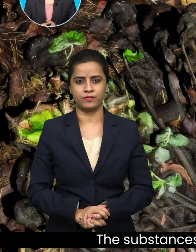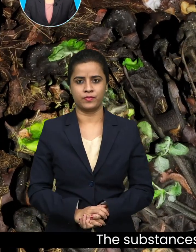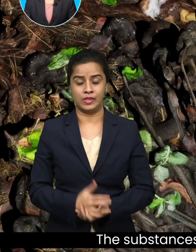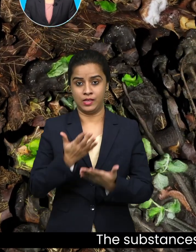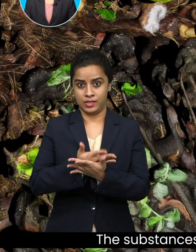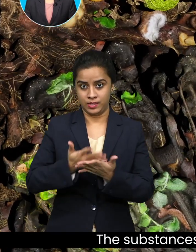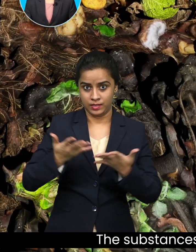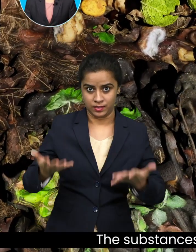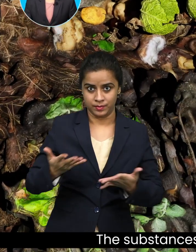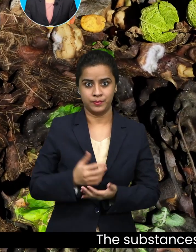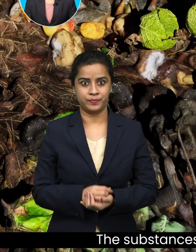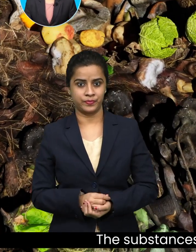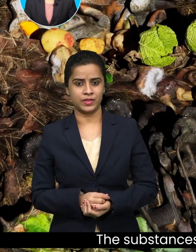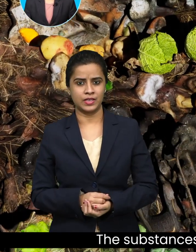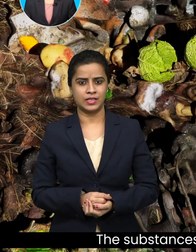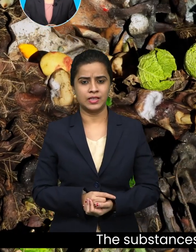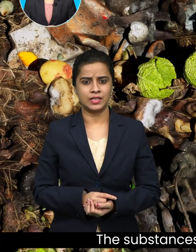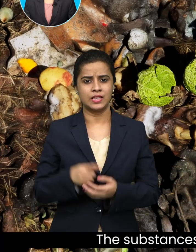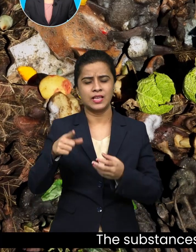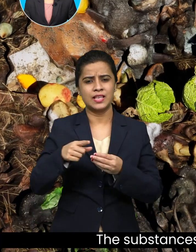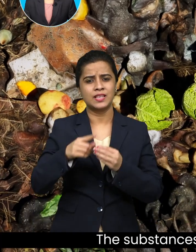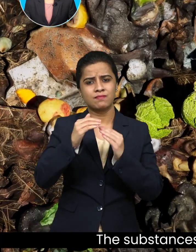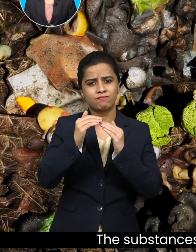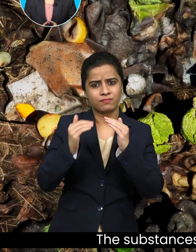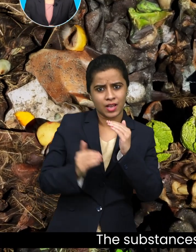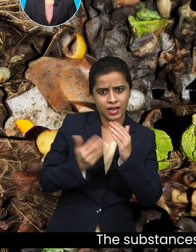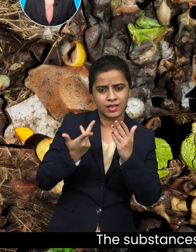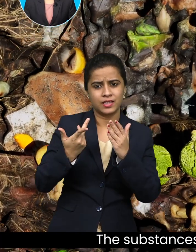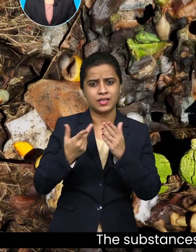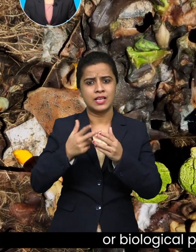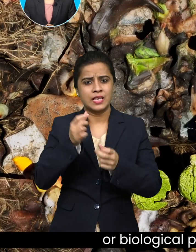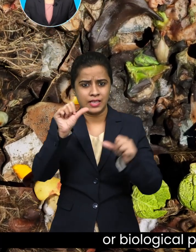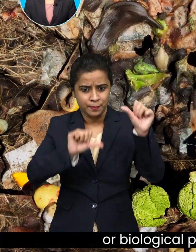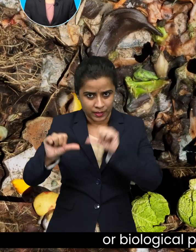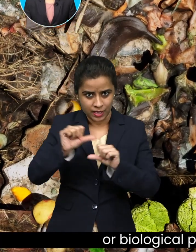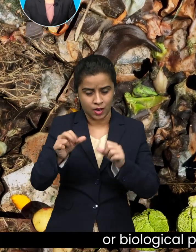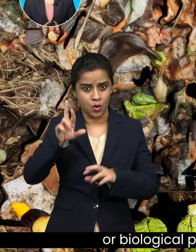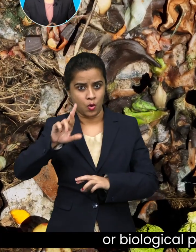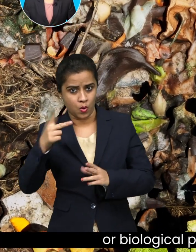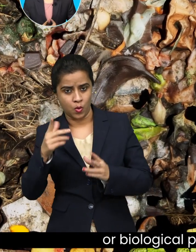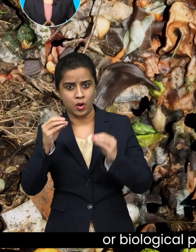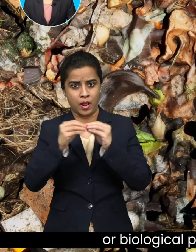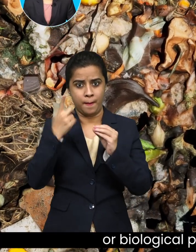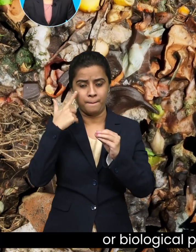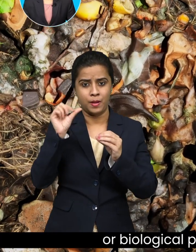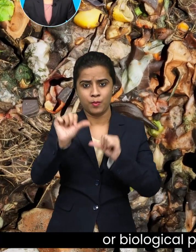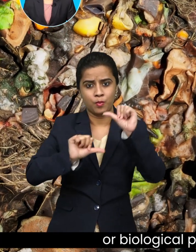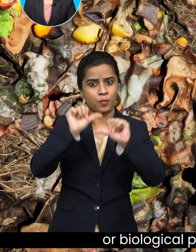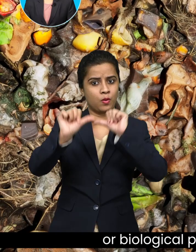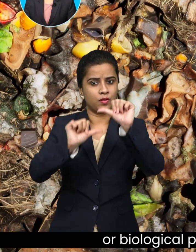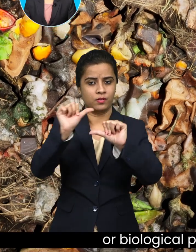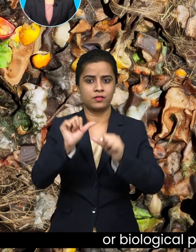The substances that can be degraded by enzymes or biological